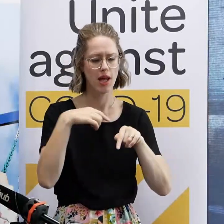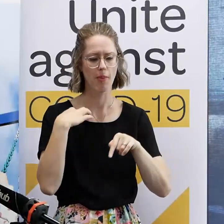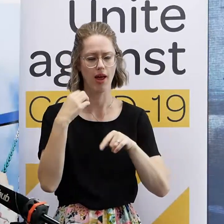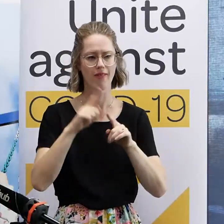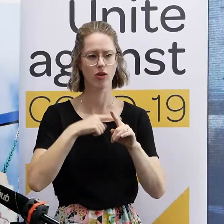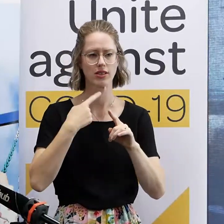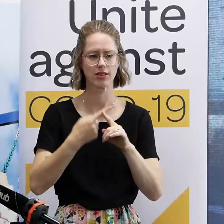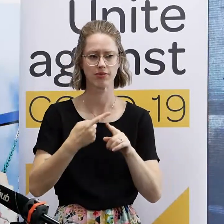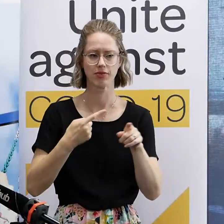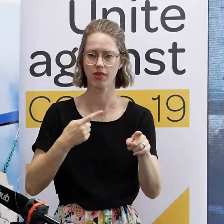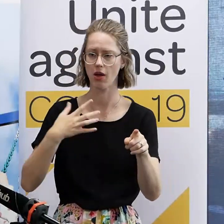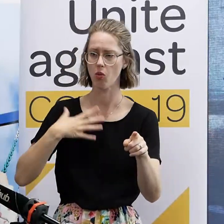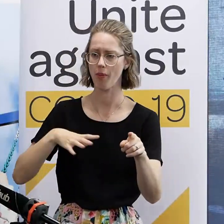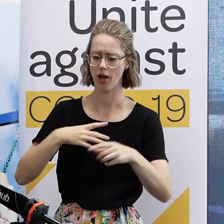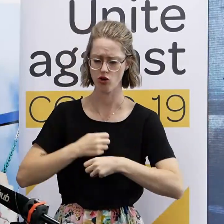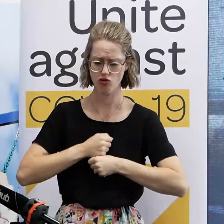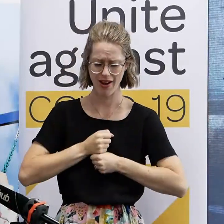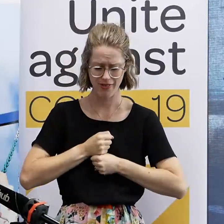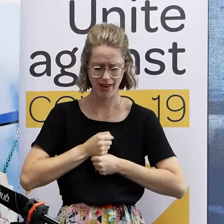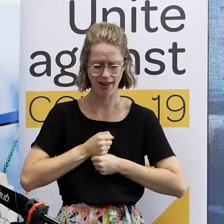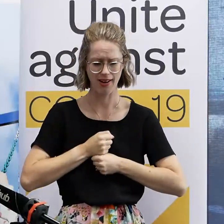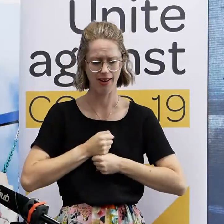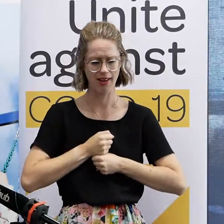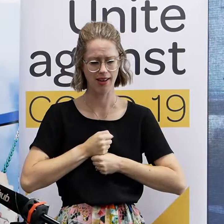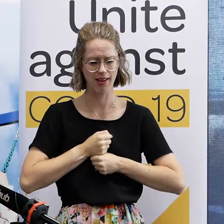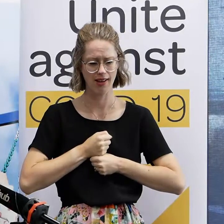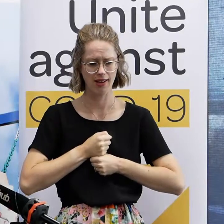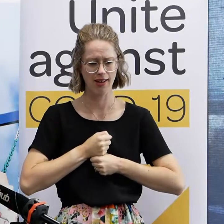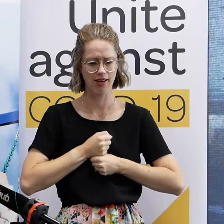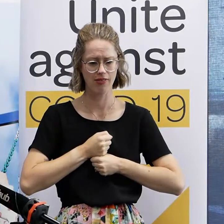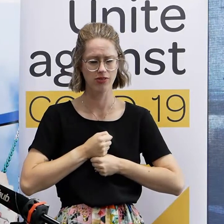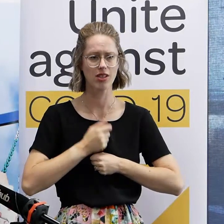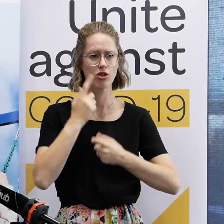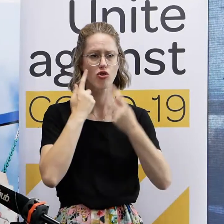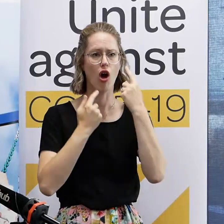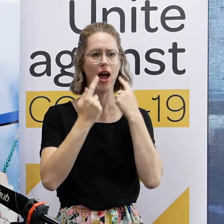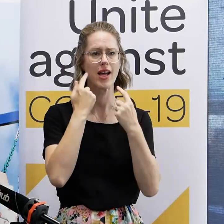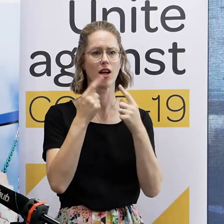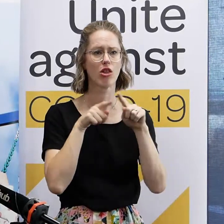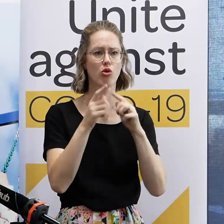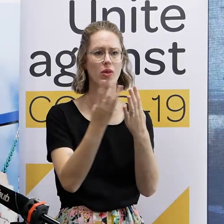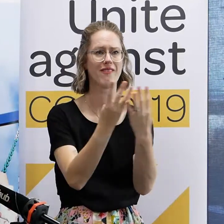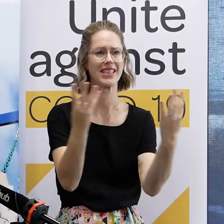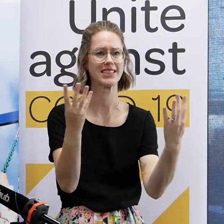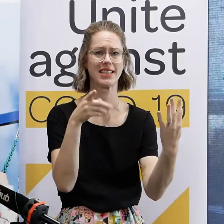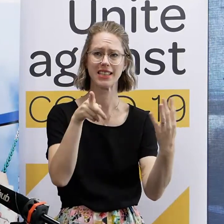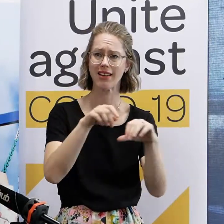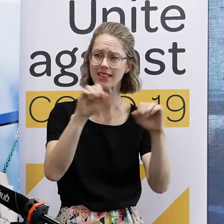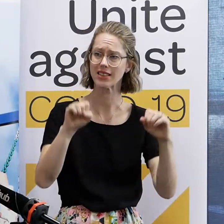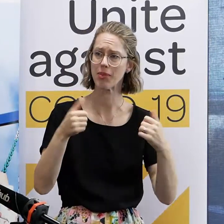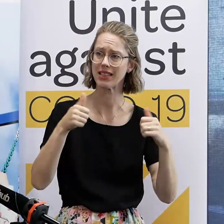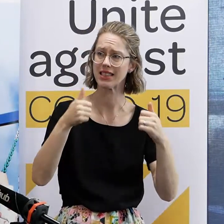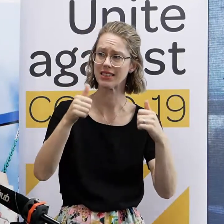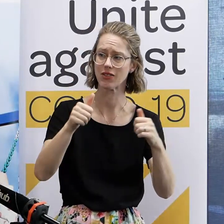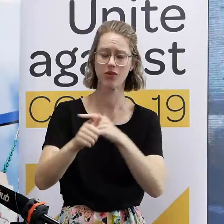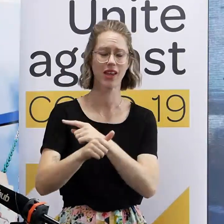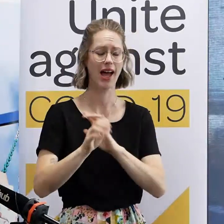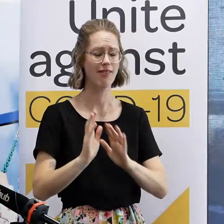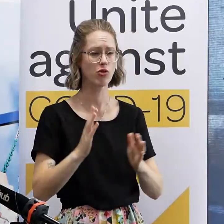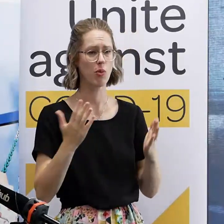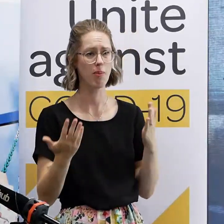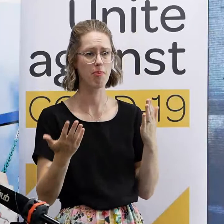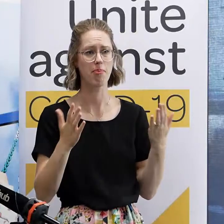a woman grieving, crying through a fence at MIQ an example of the system working? I've got to balance